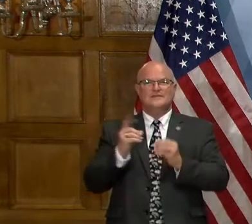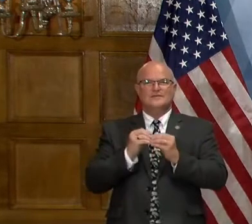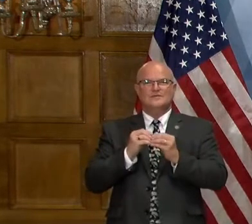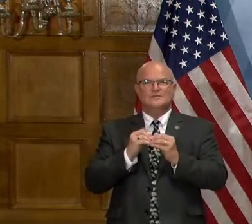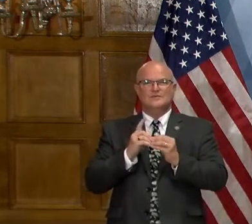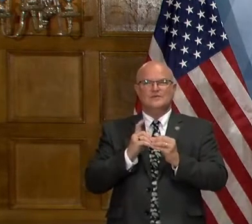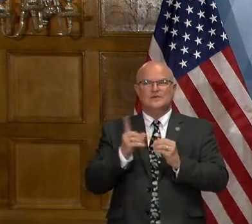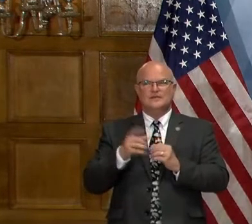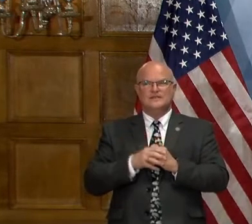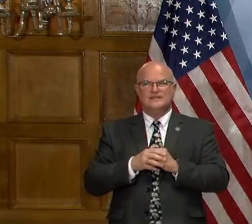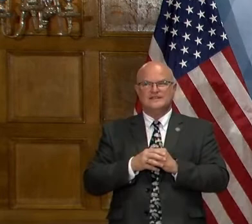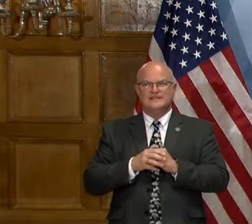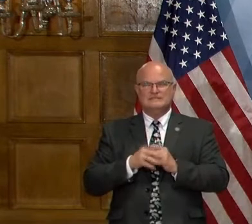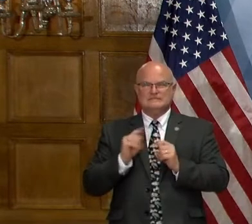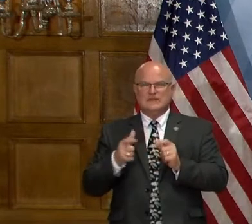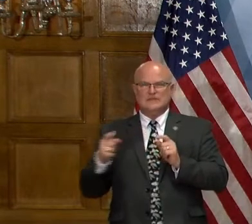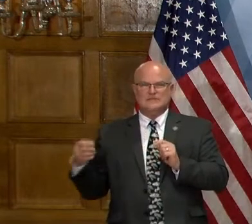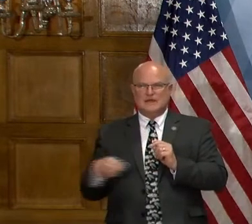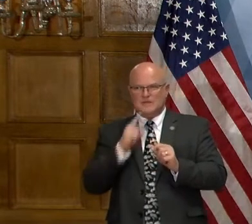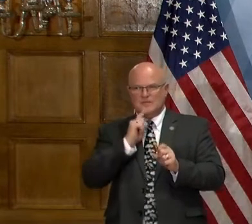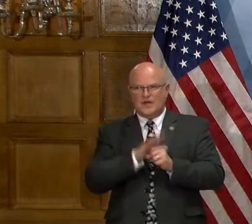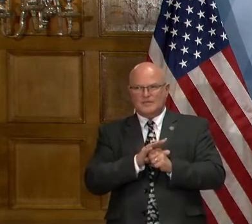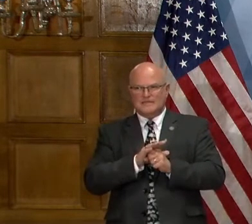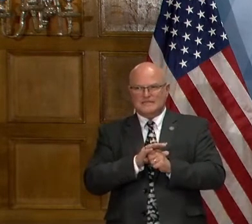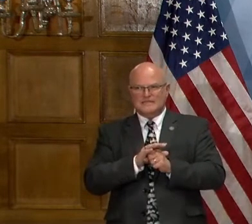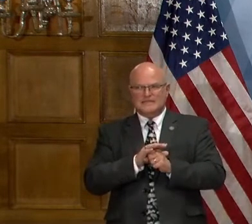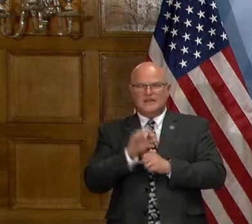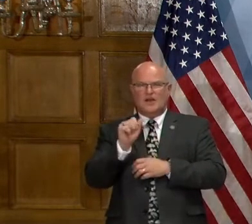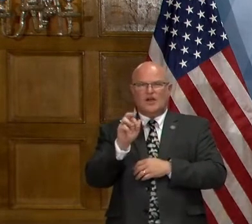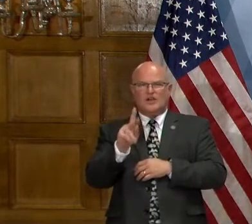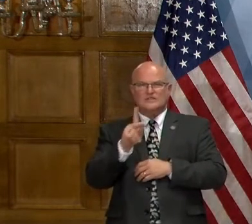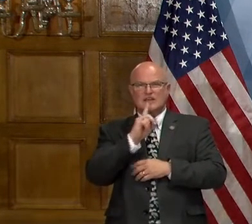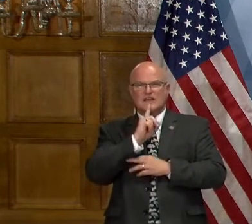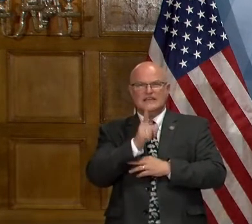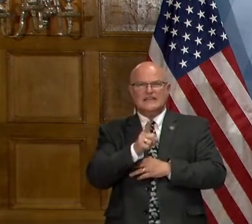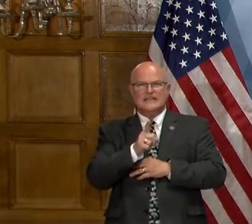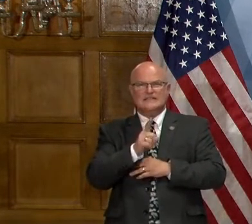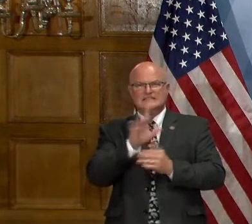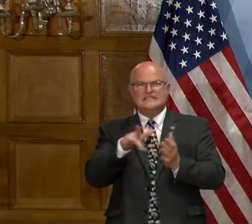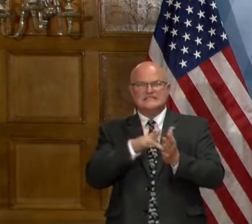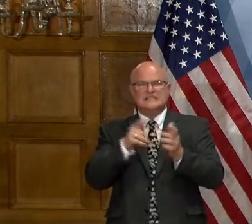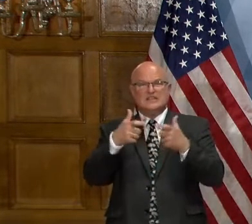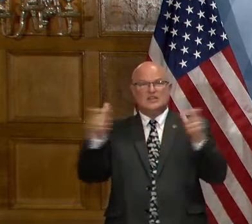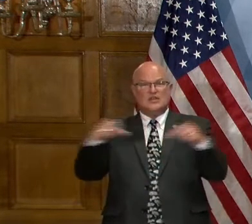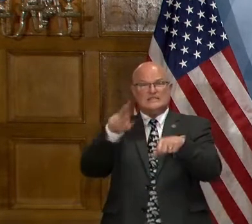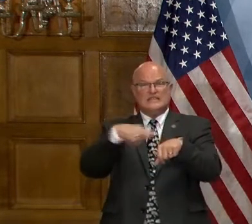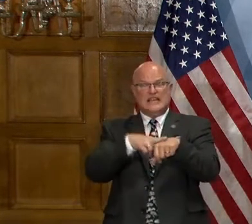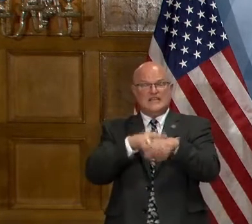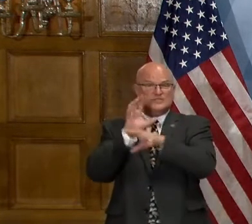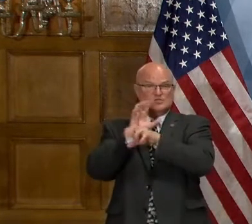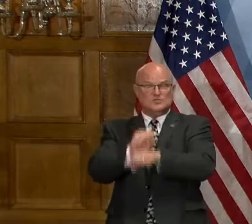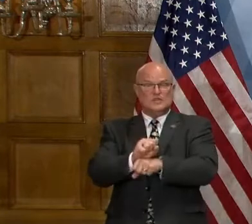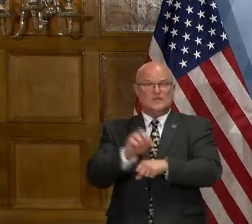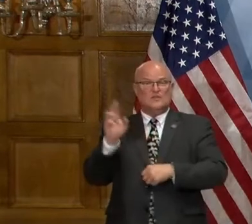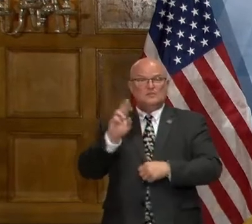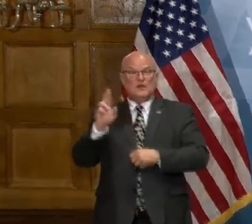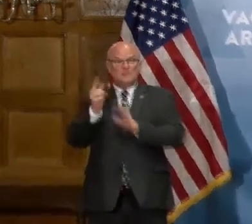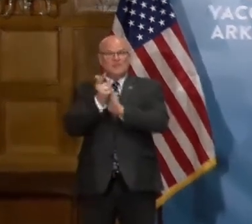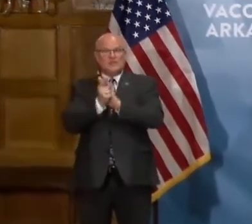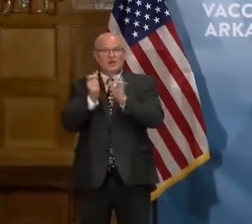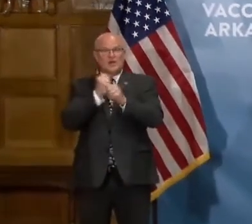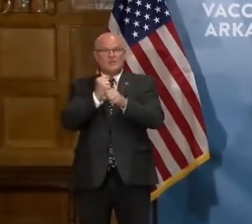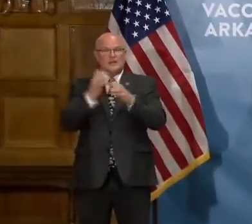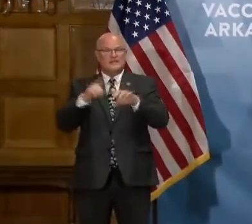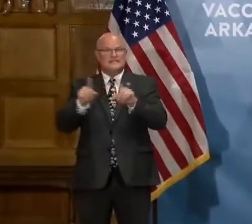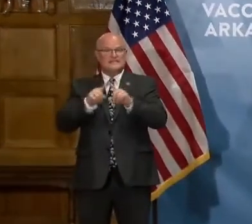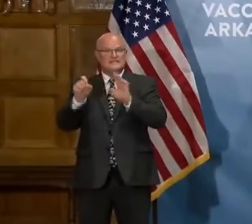our... One more really quick question, I promise. It's just, Arkansas is the center of a much larger national trend with Republican lawmakers in a number of